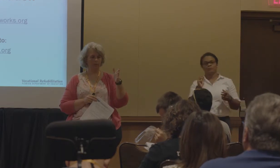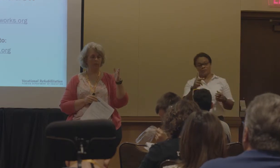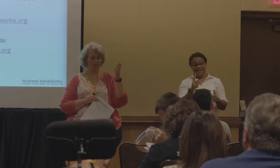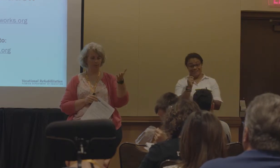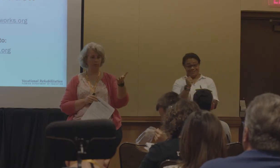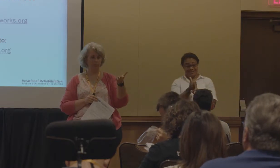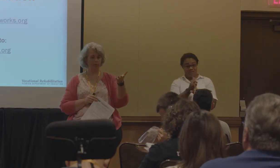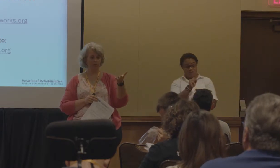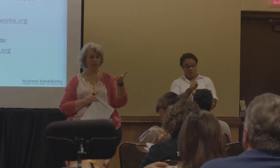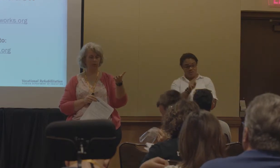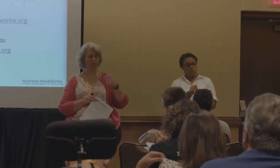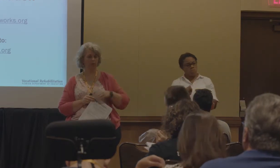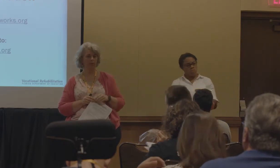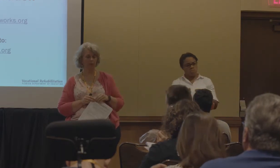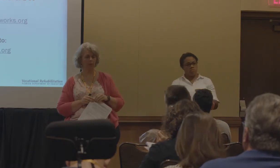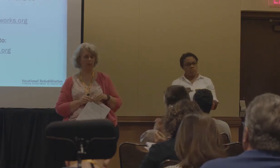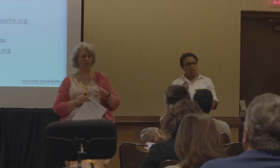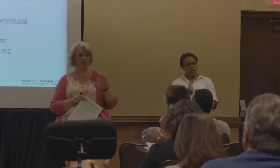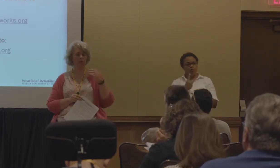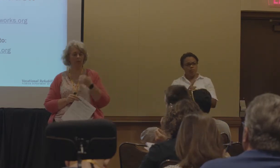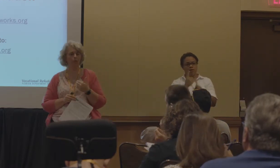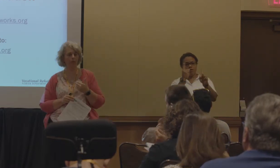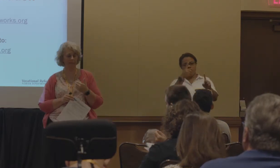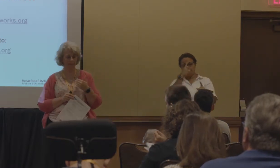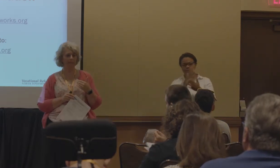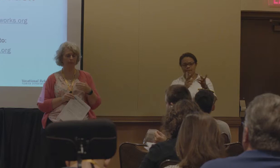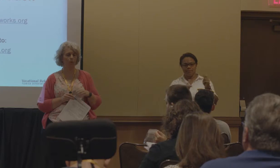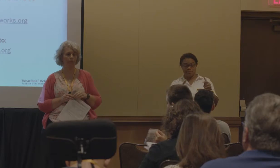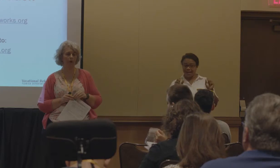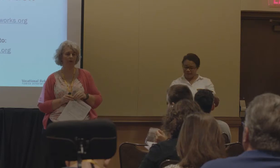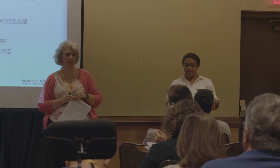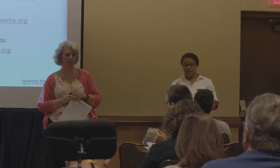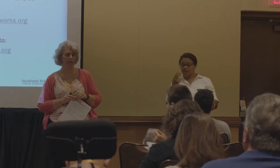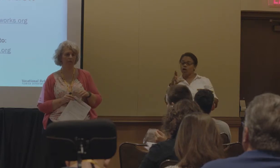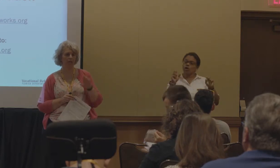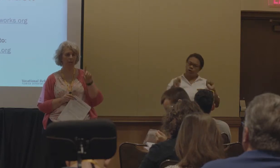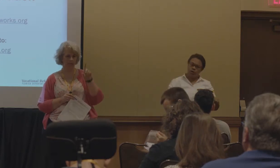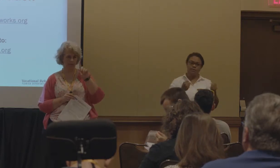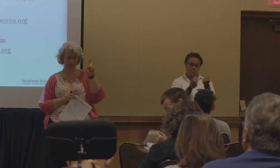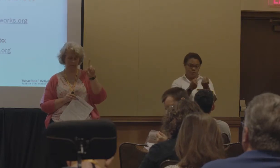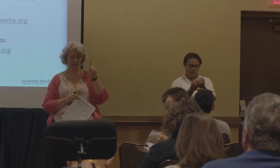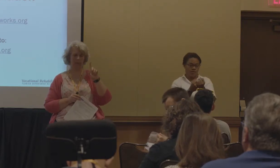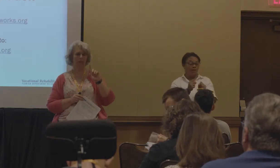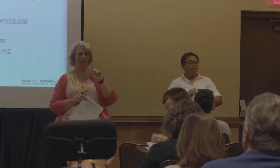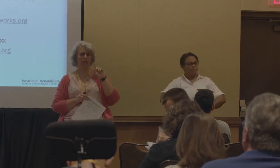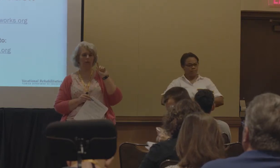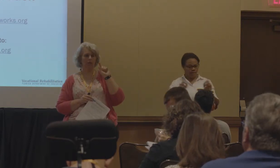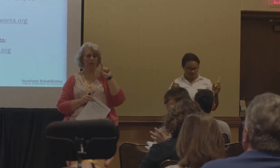Self-employment is a feasible vocational goal for some people. So self-employment can be supported by our agency, but